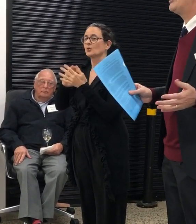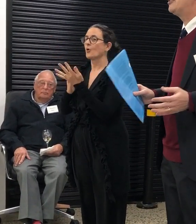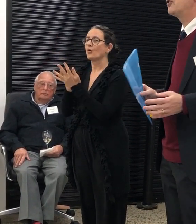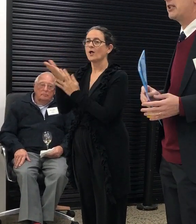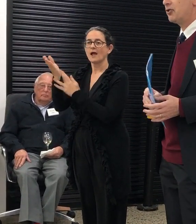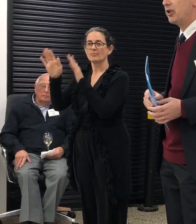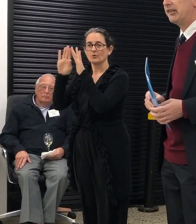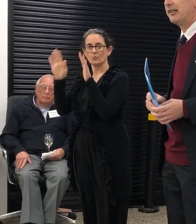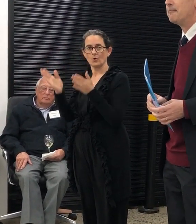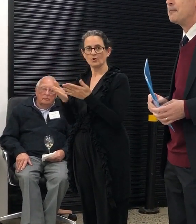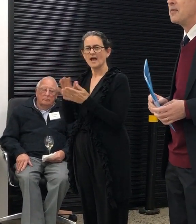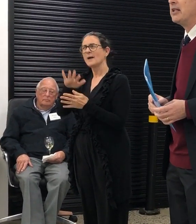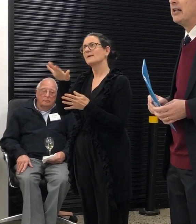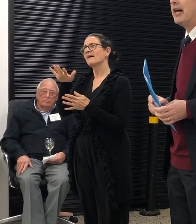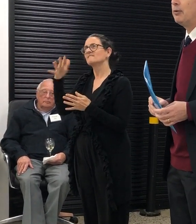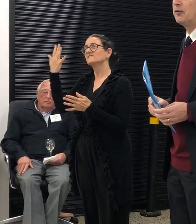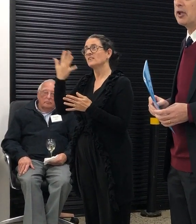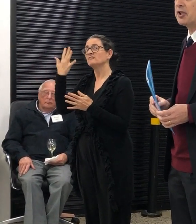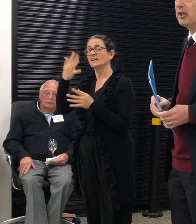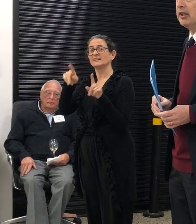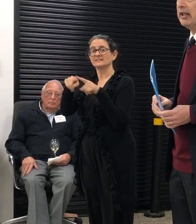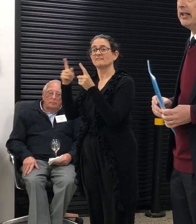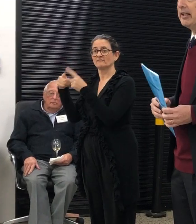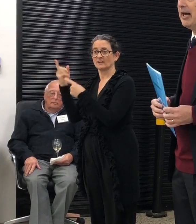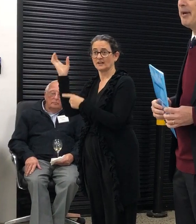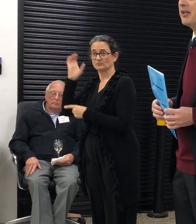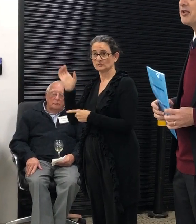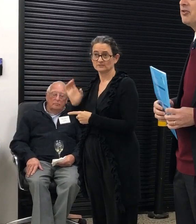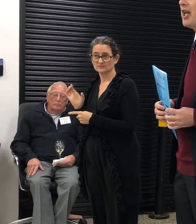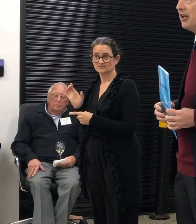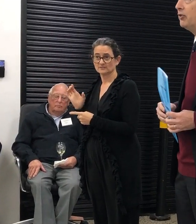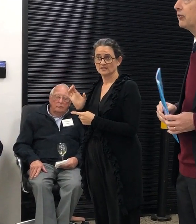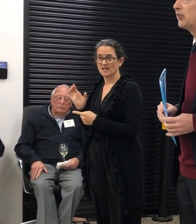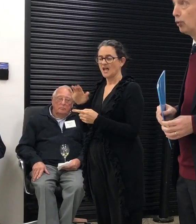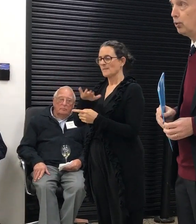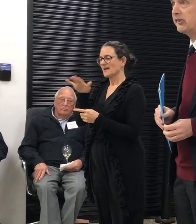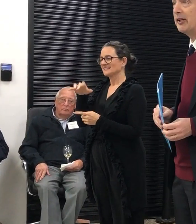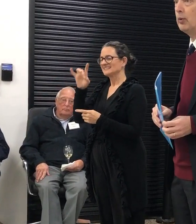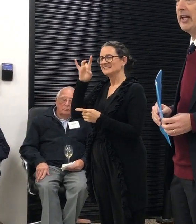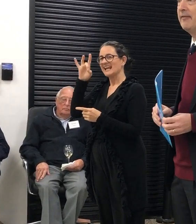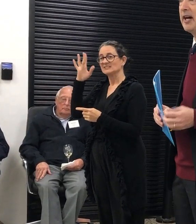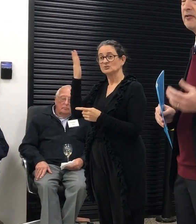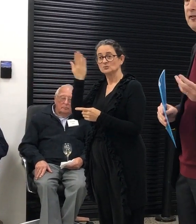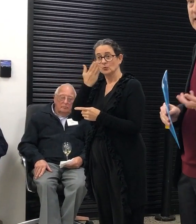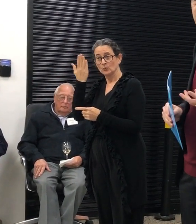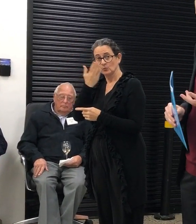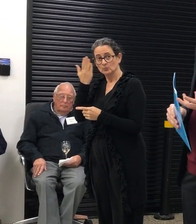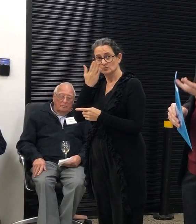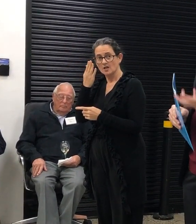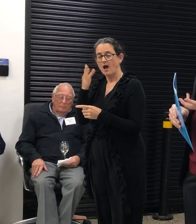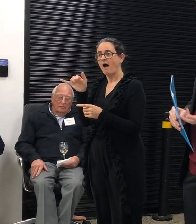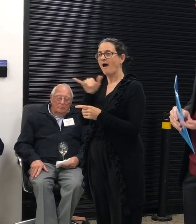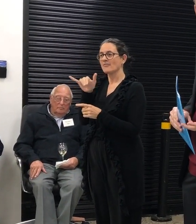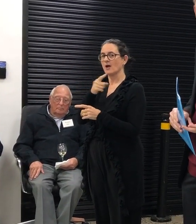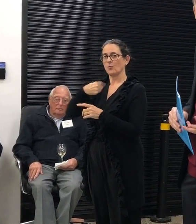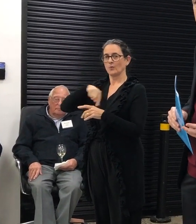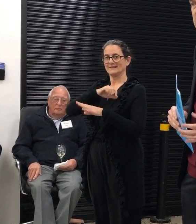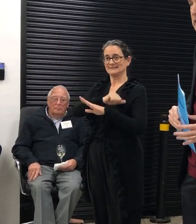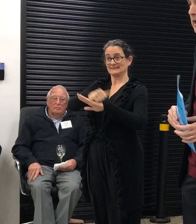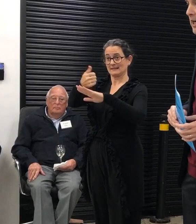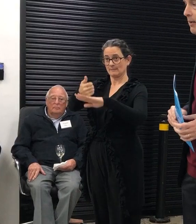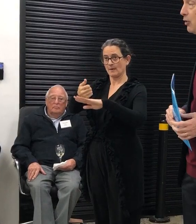about 15 different countries. And we've got about 10 schools that we have either founded or we're heavily invested